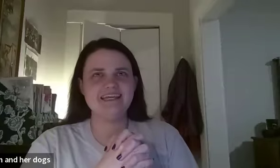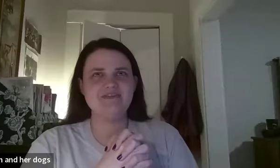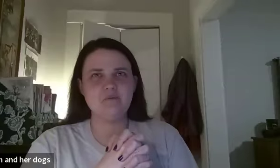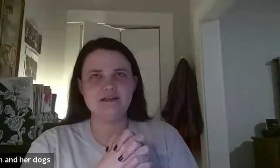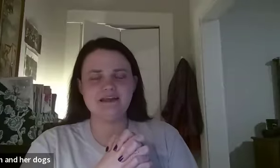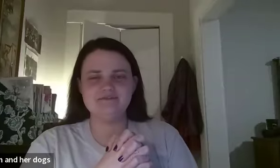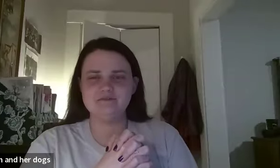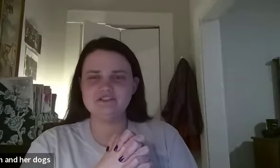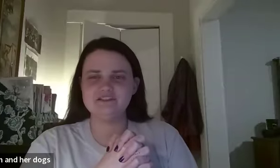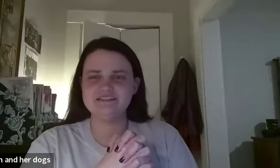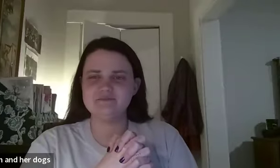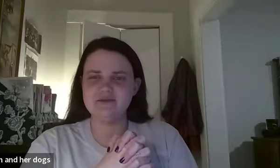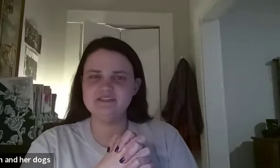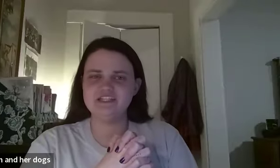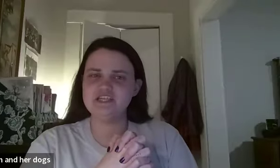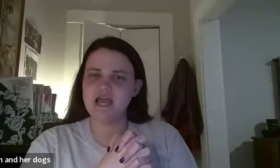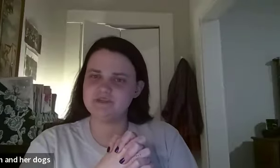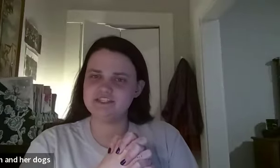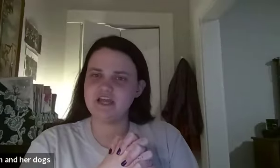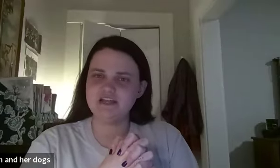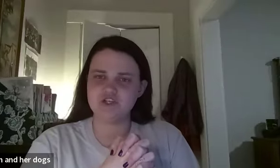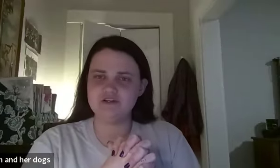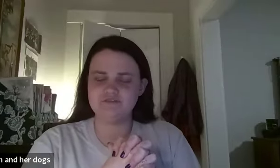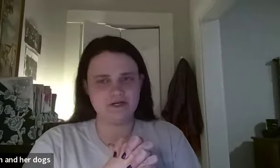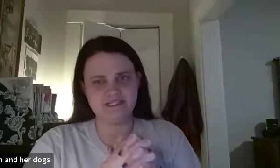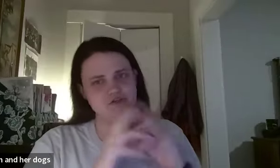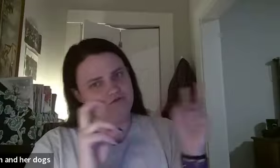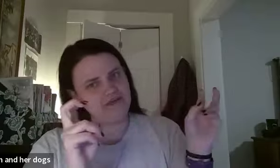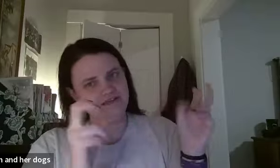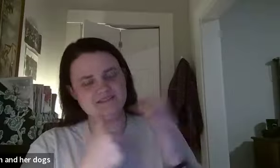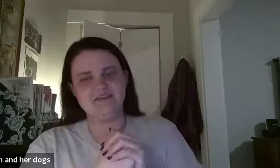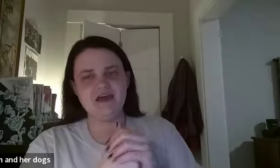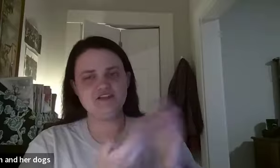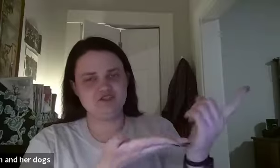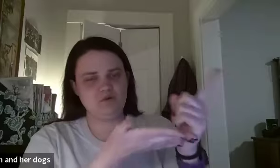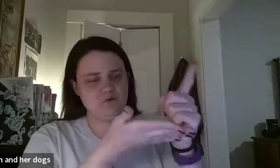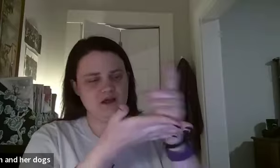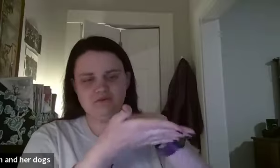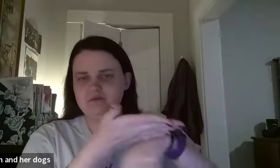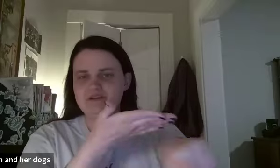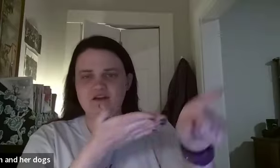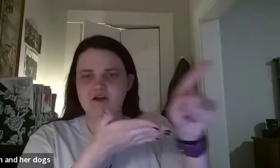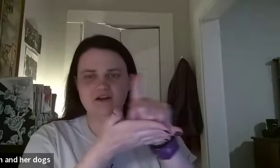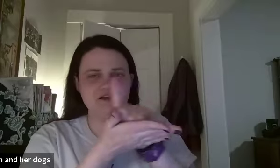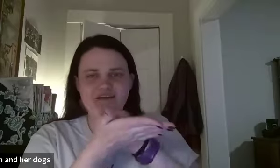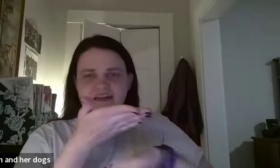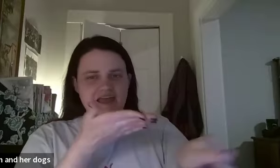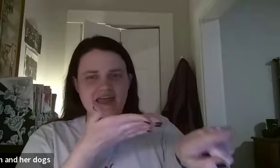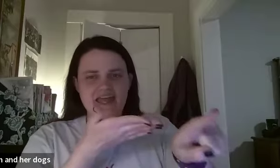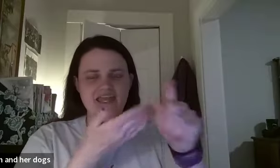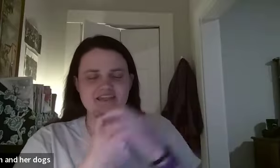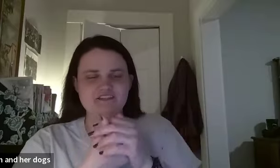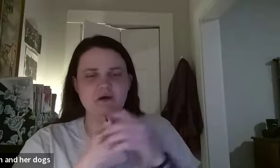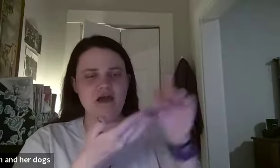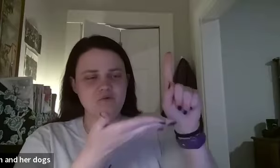And that one, unfortunately, sometimes it just happens. You catch on to phrases or things. And that is just one where I really caught on. And so I